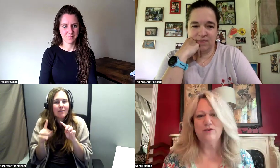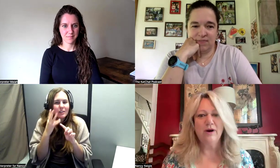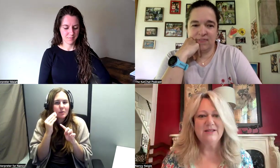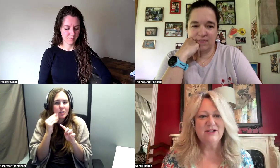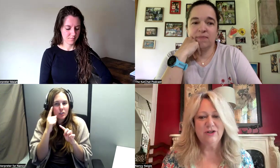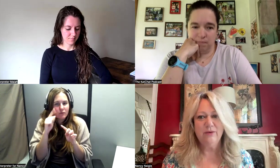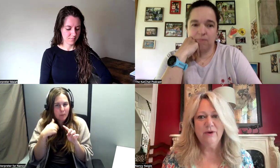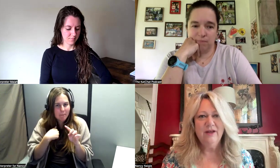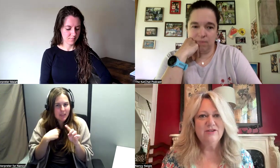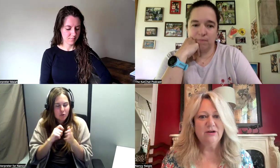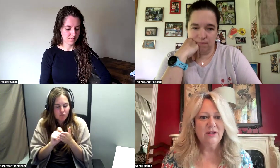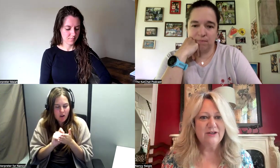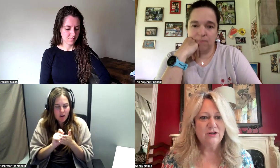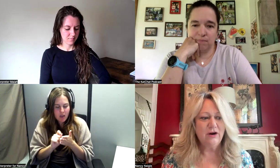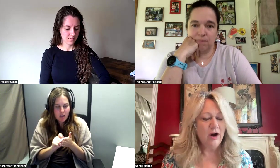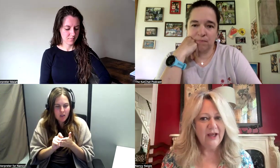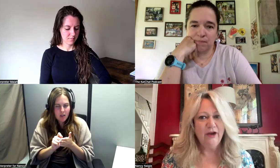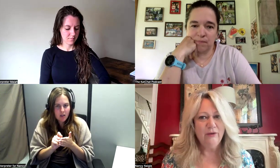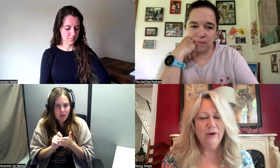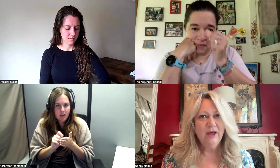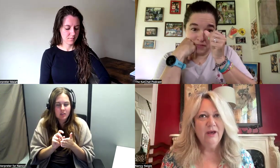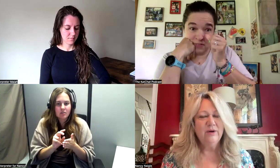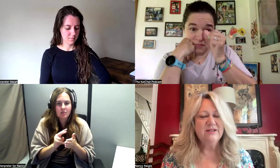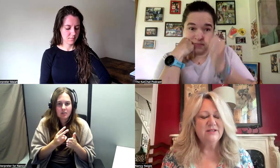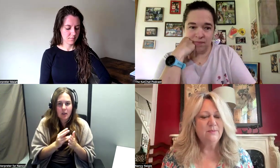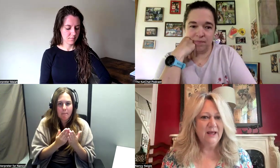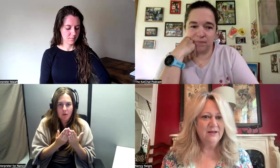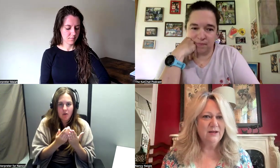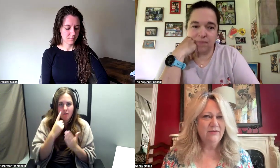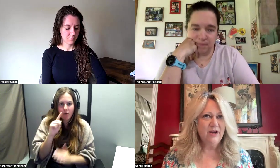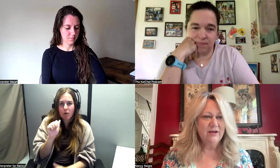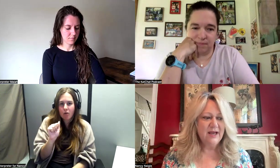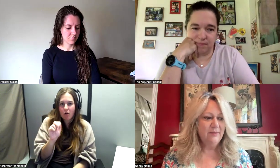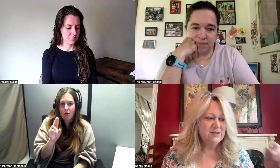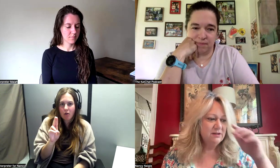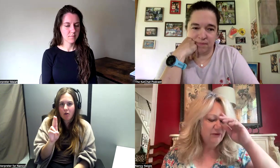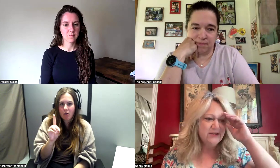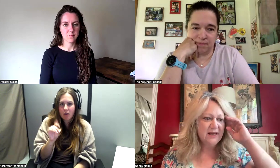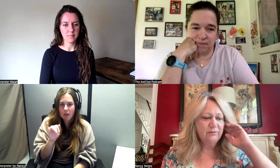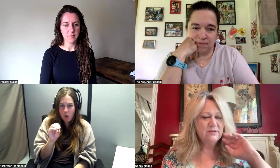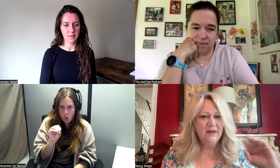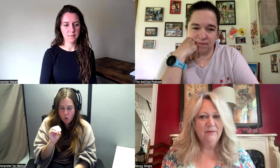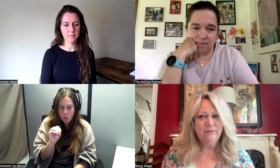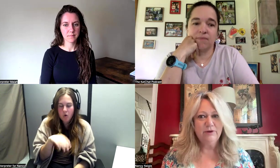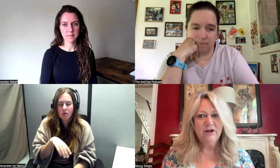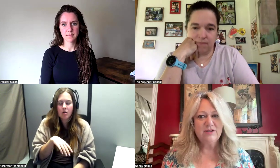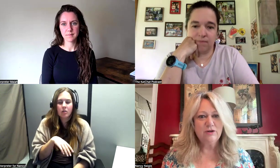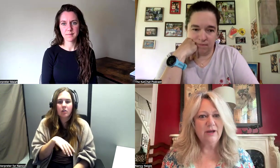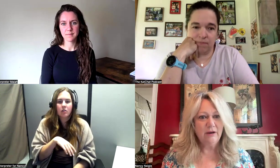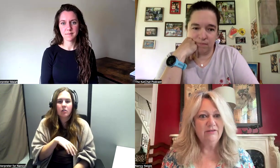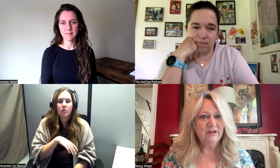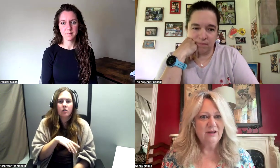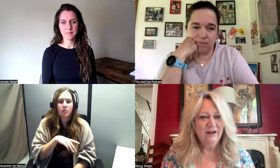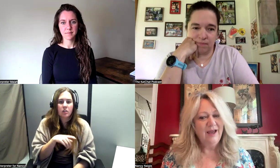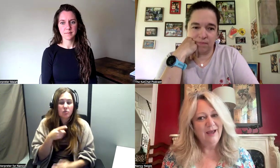collection of stories because the Shell Collector audio was being taped, the voice talent was being booked